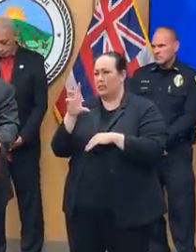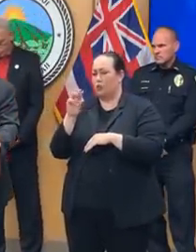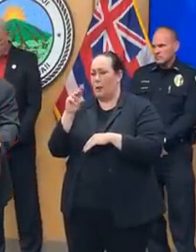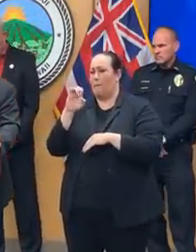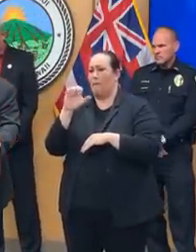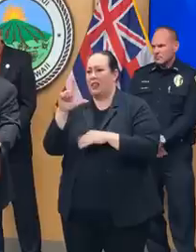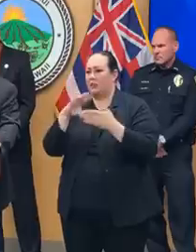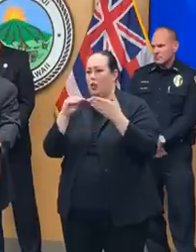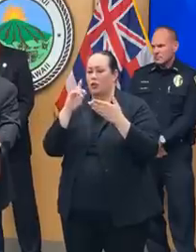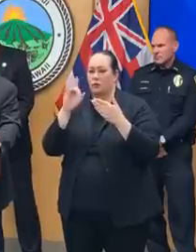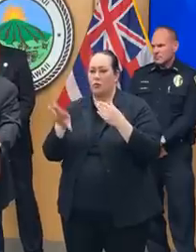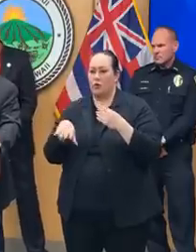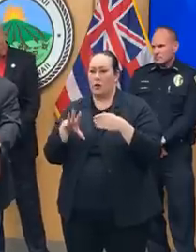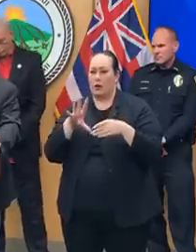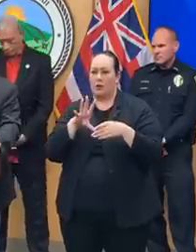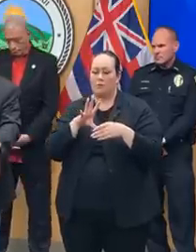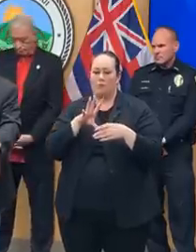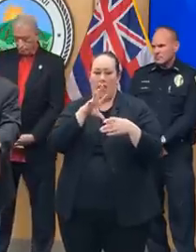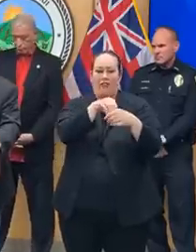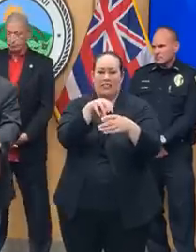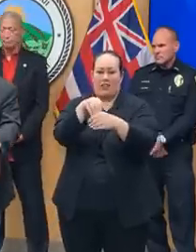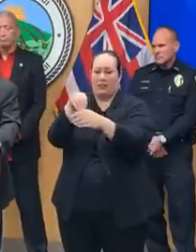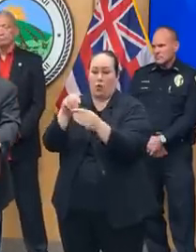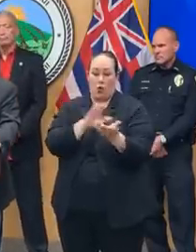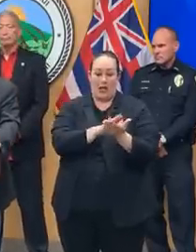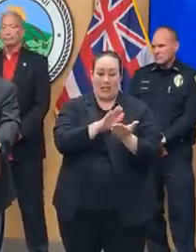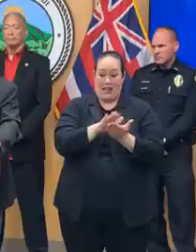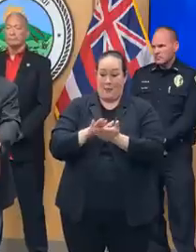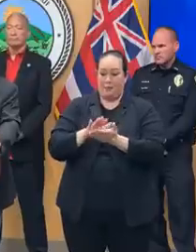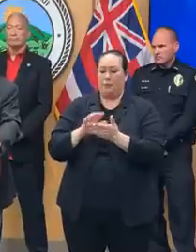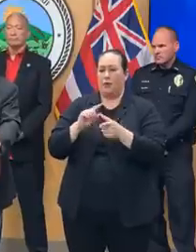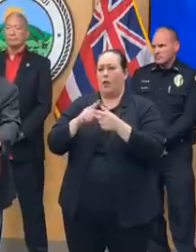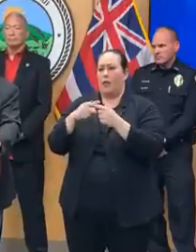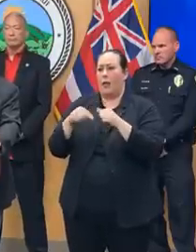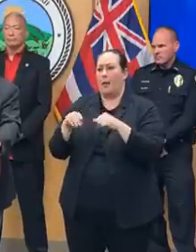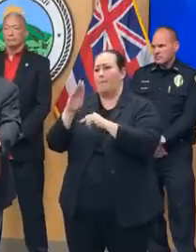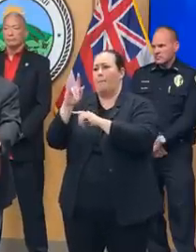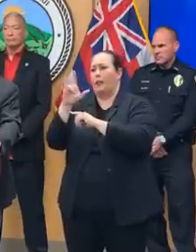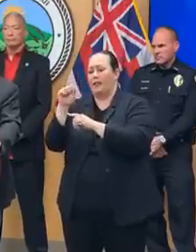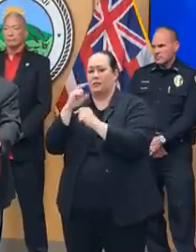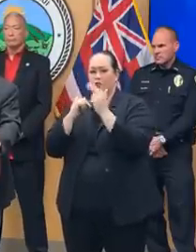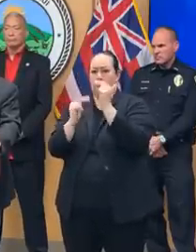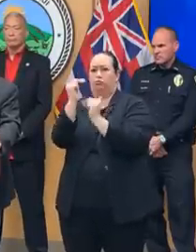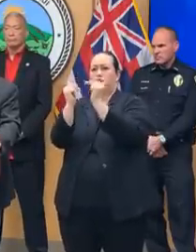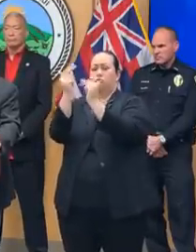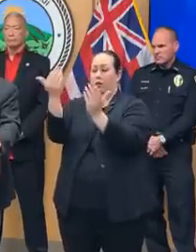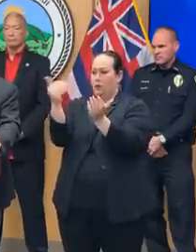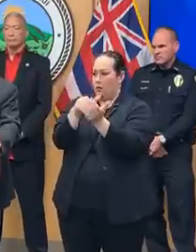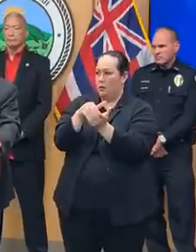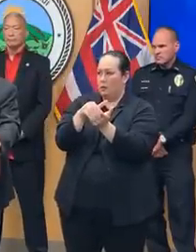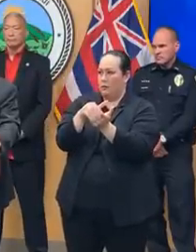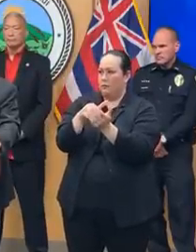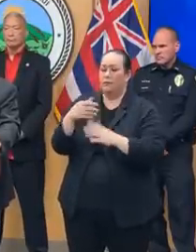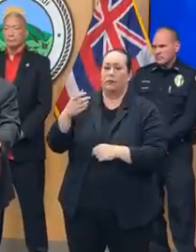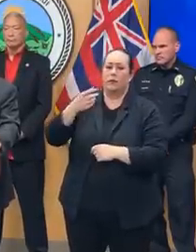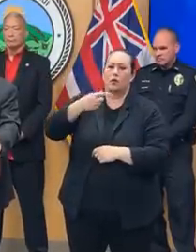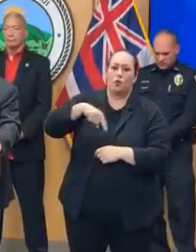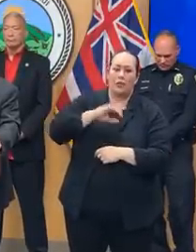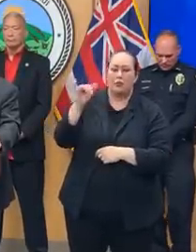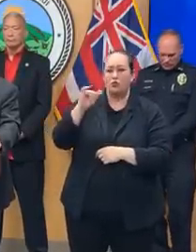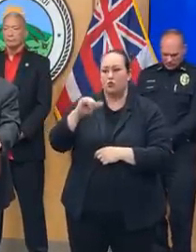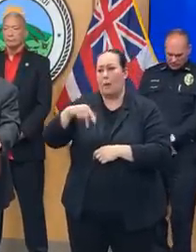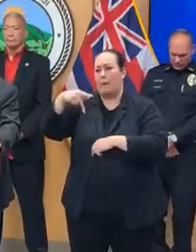added investment in some of the early cleanup, and then there will be billions of dollars in reconstruction. And we also intend to do a public works